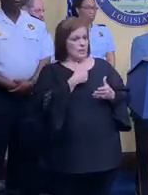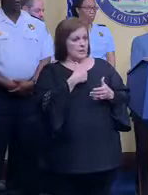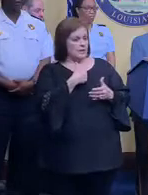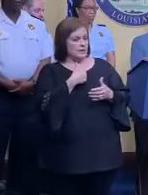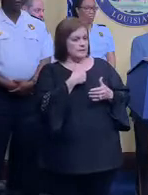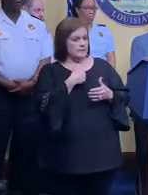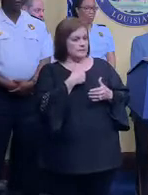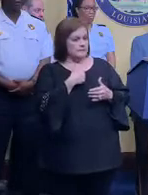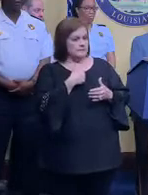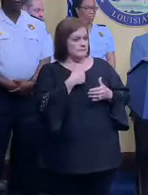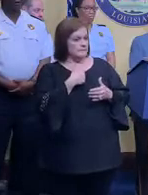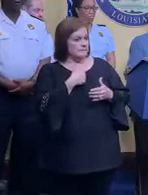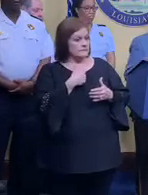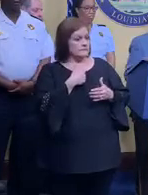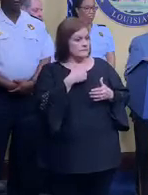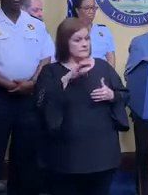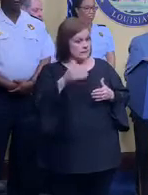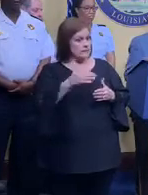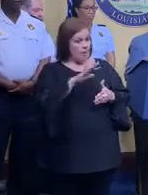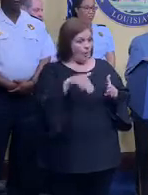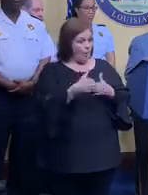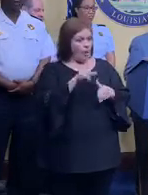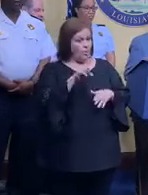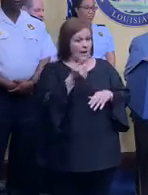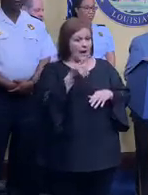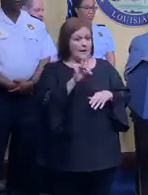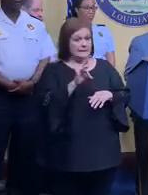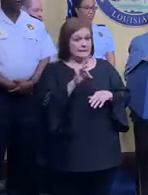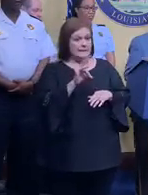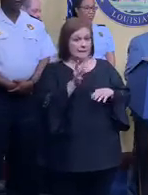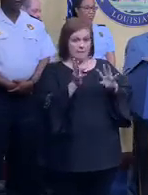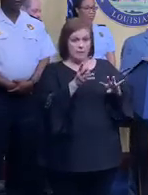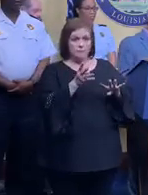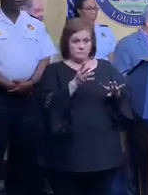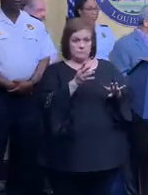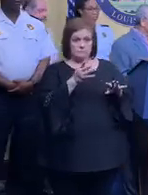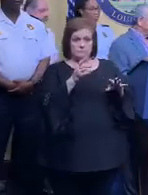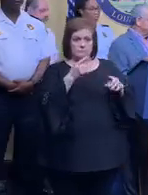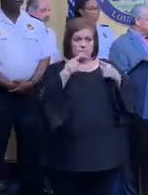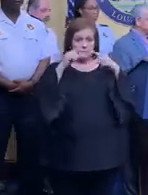at optimum capacity, and our 118 pumps continue to be operational.